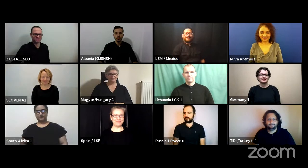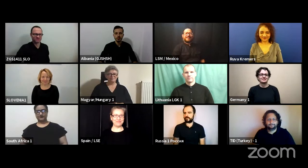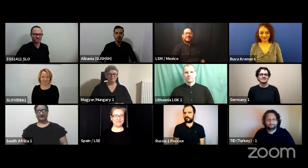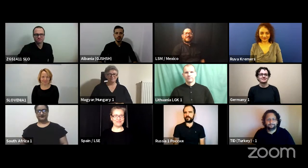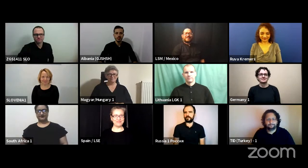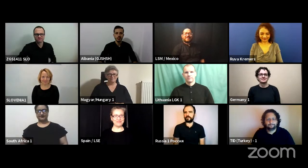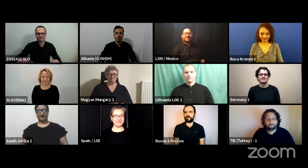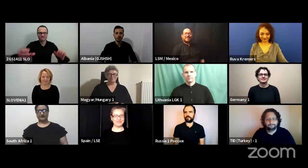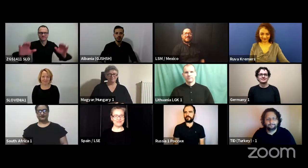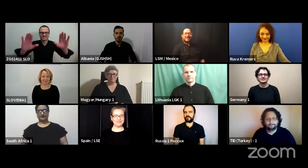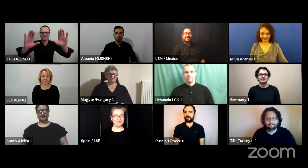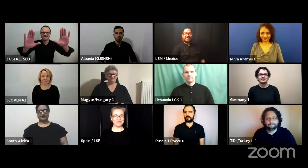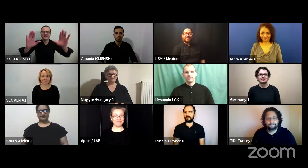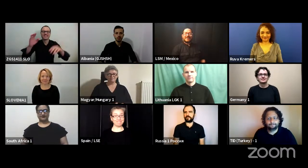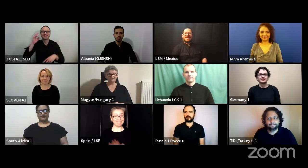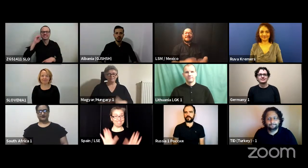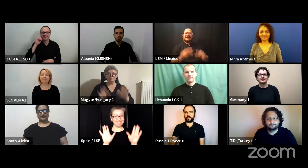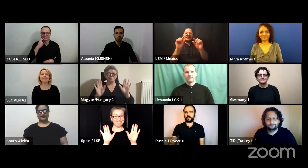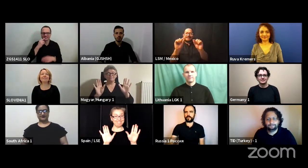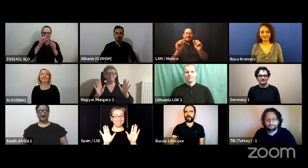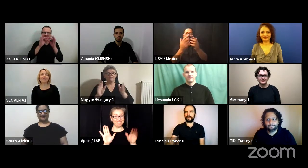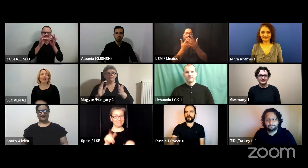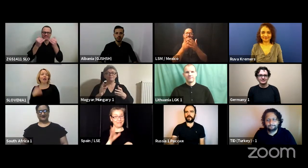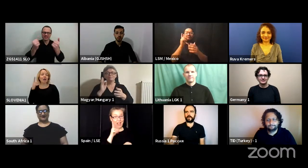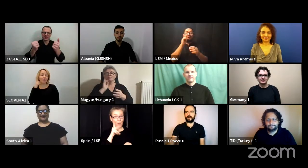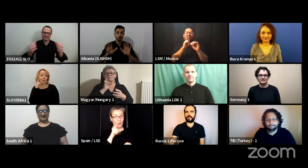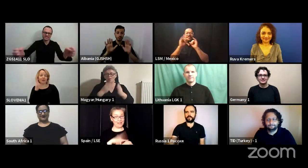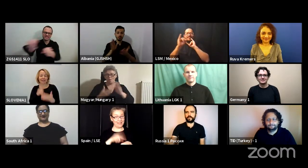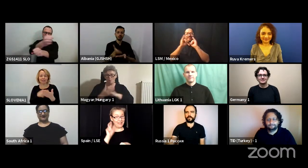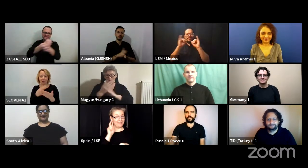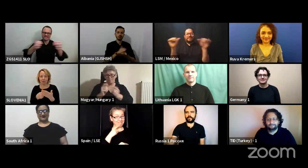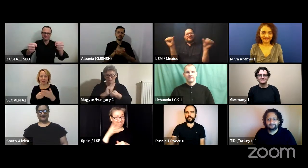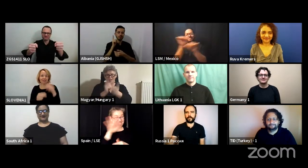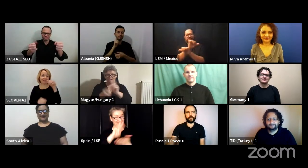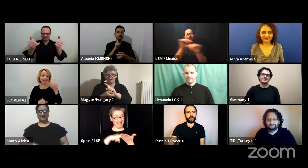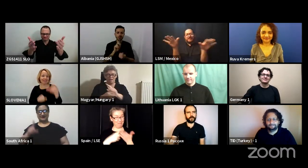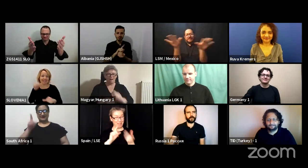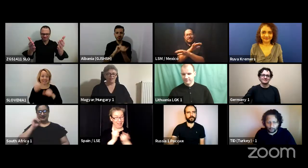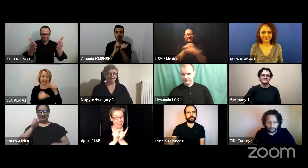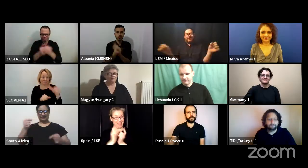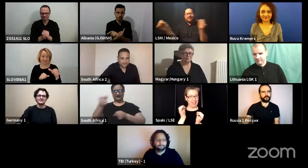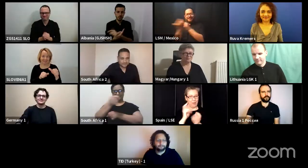Can I show me the next slide, please? Time for an interpreter